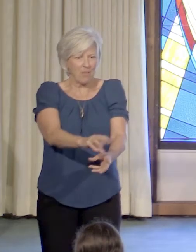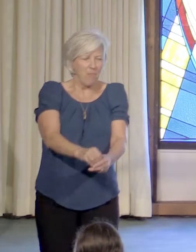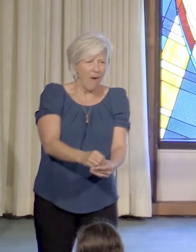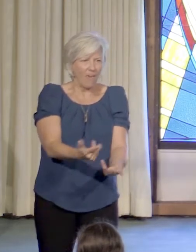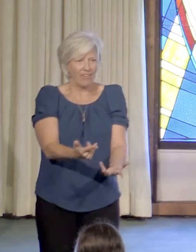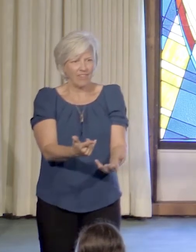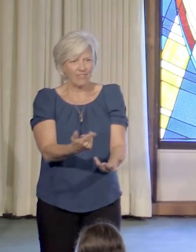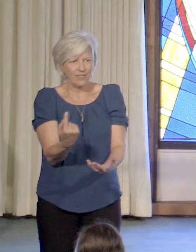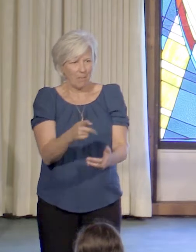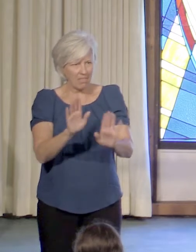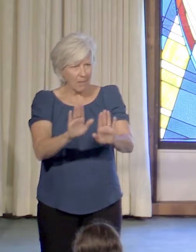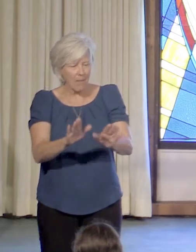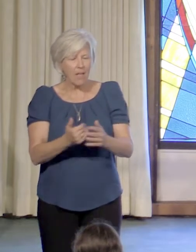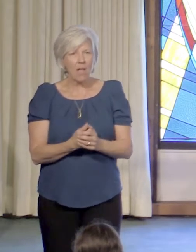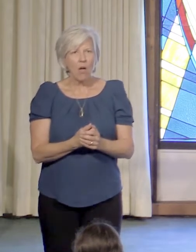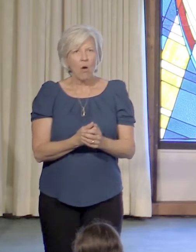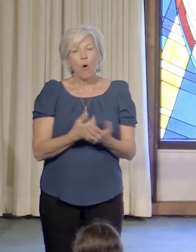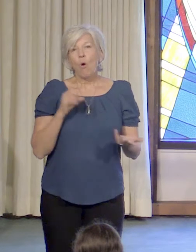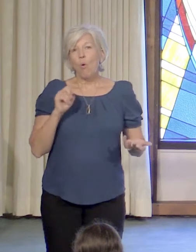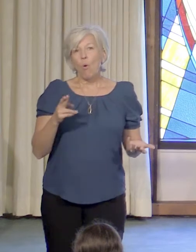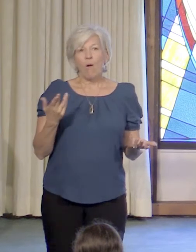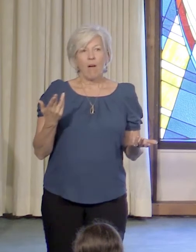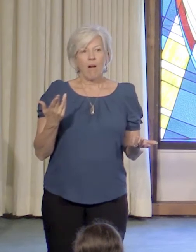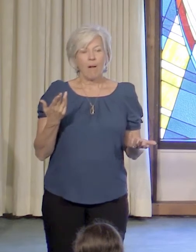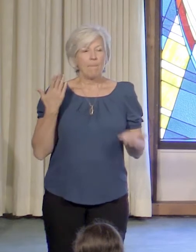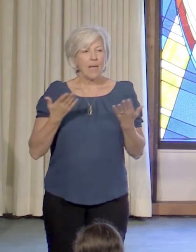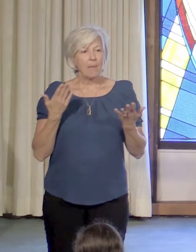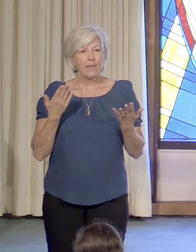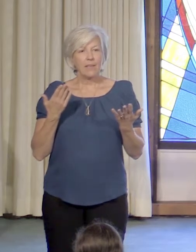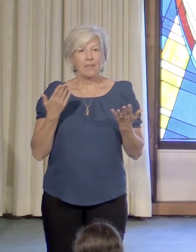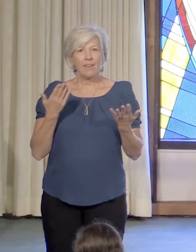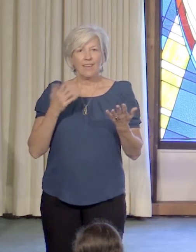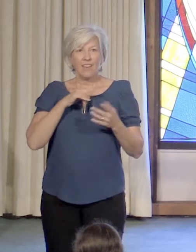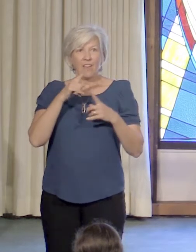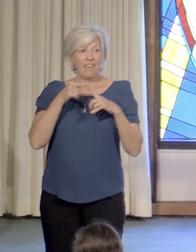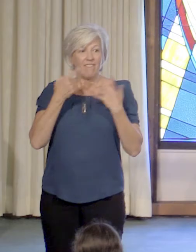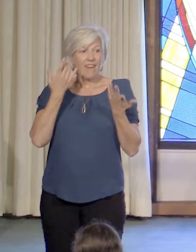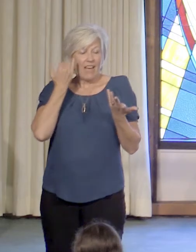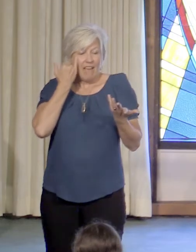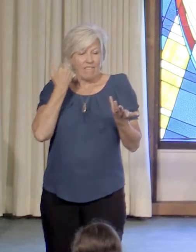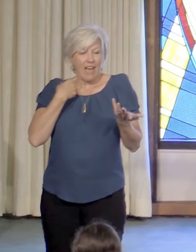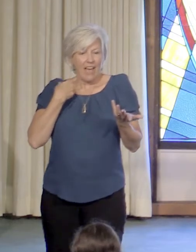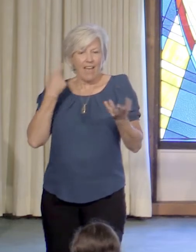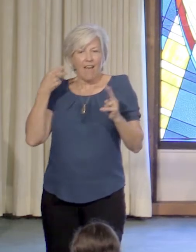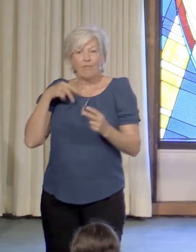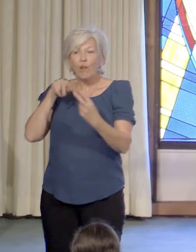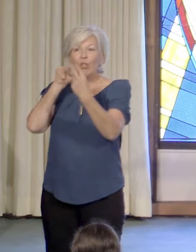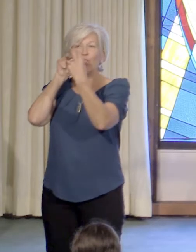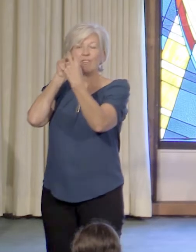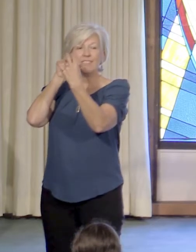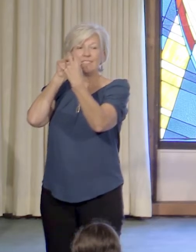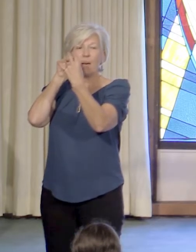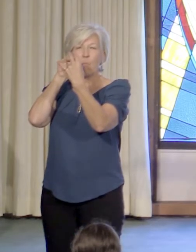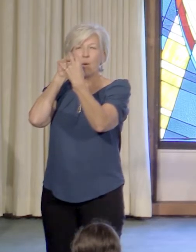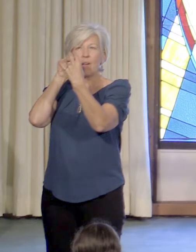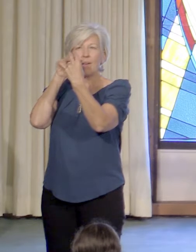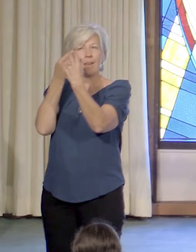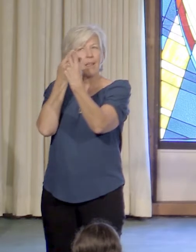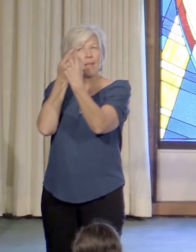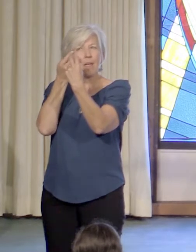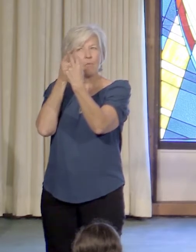those moments when I have looked into somebody else's eyes and we connect in a